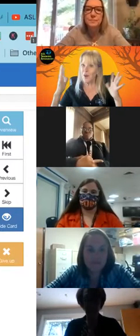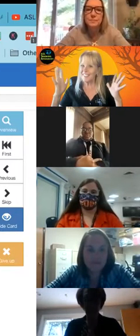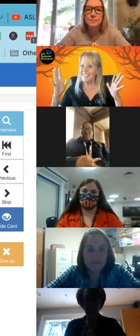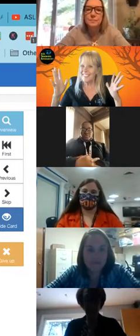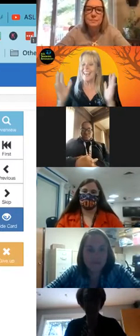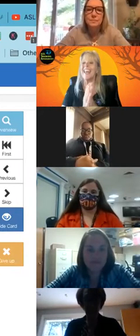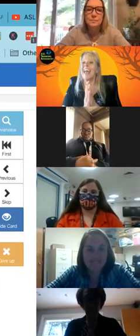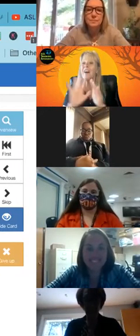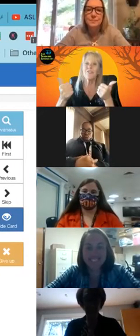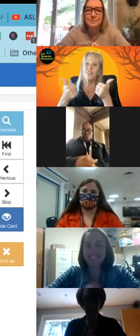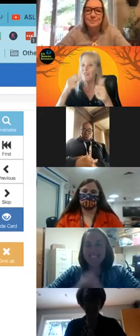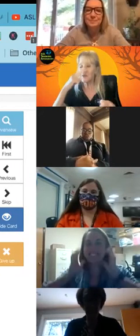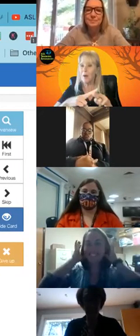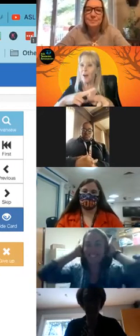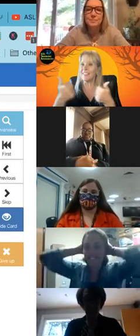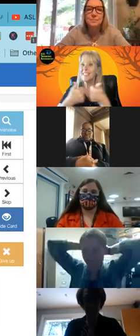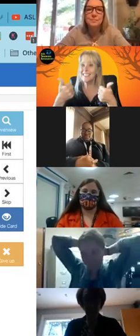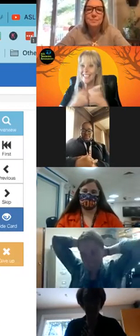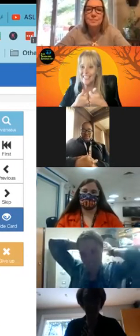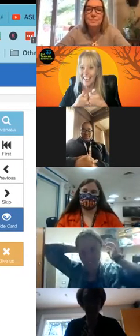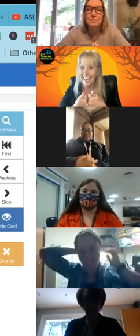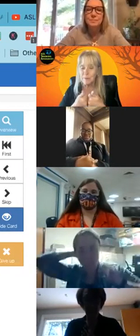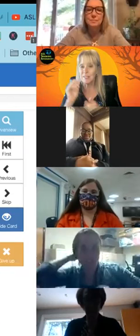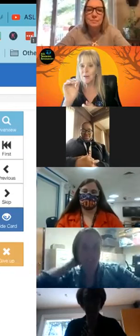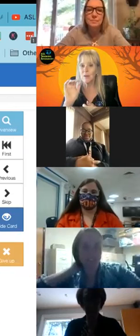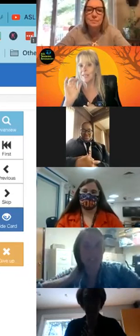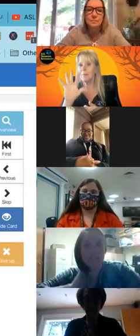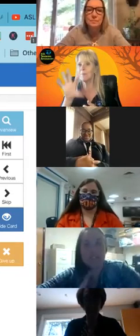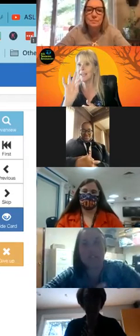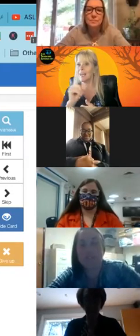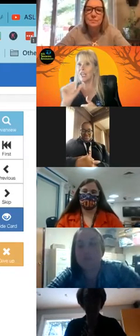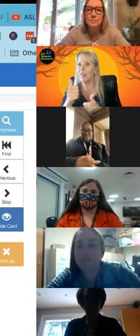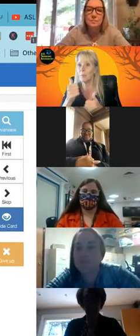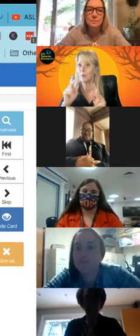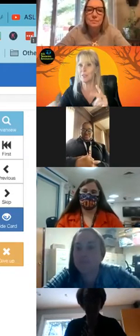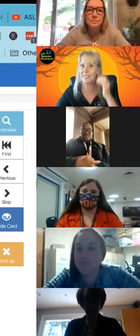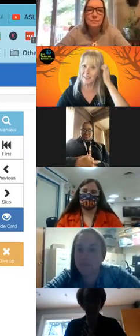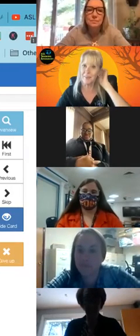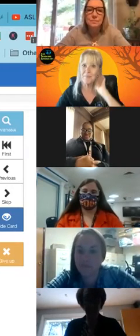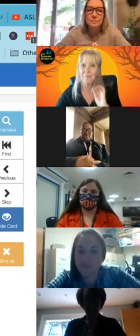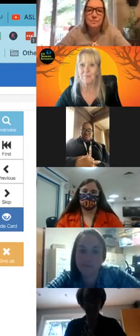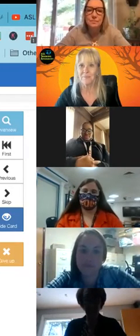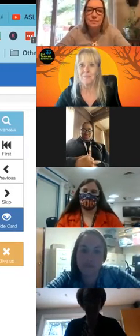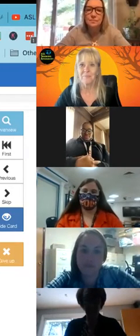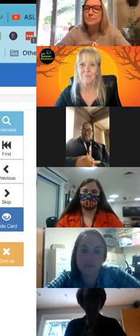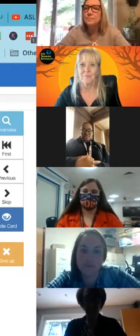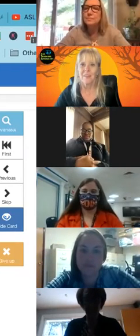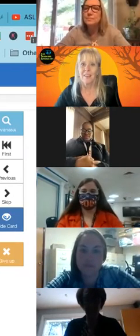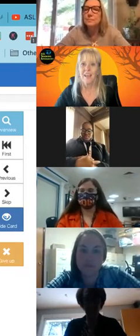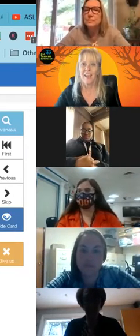Yay, you all did it. Now for the fun part. This is the game. So let me pick another person here.